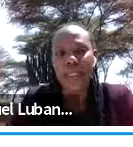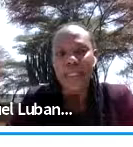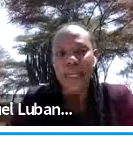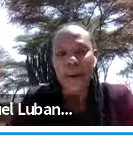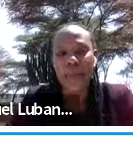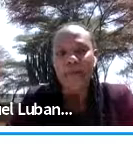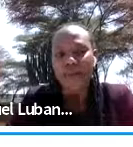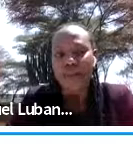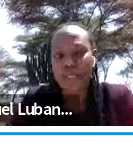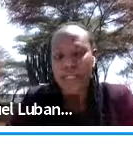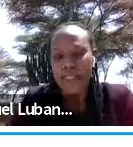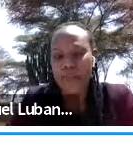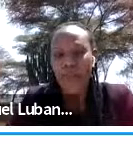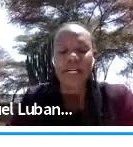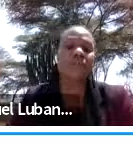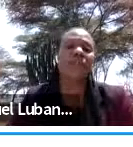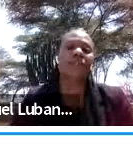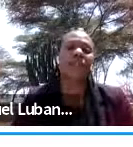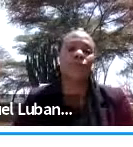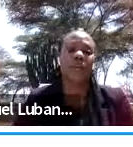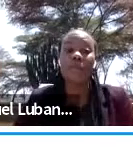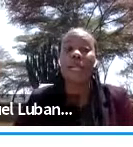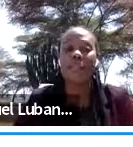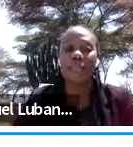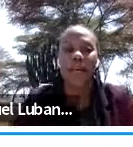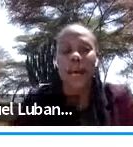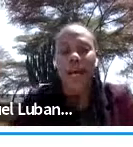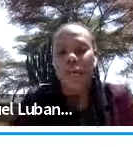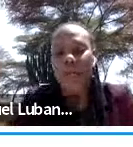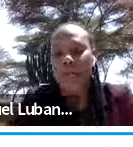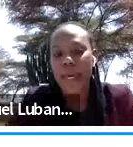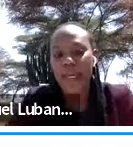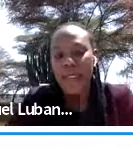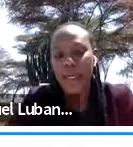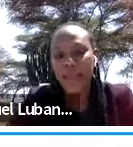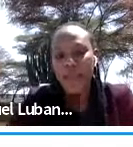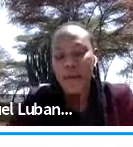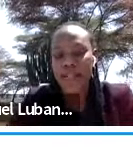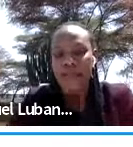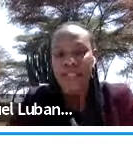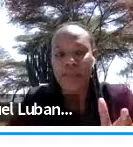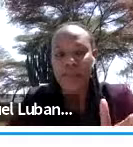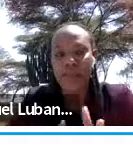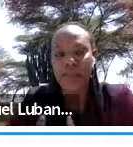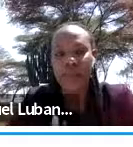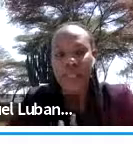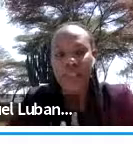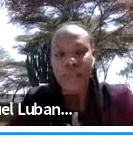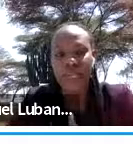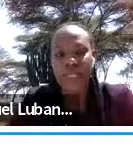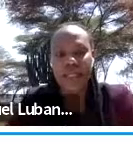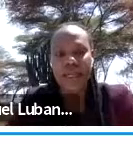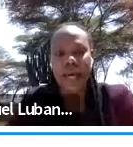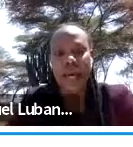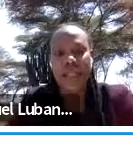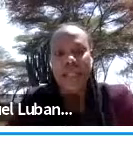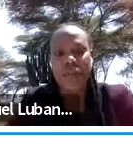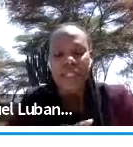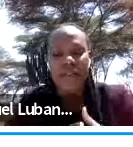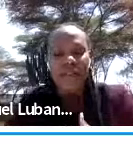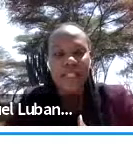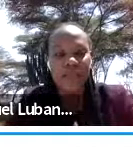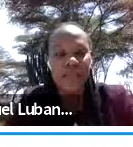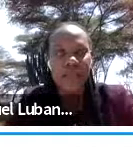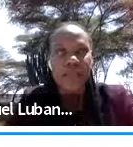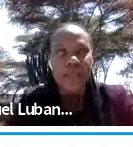are only about 50% as productive as they would have been had we made the right investments during their journey. And